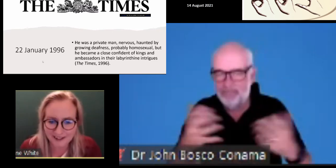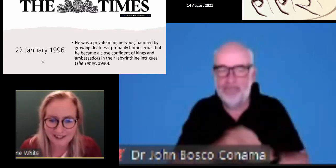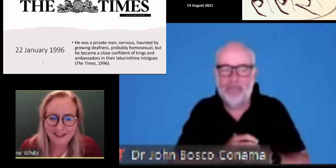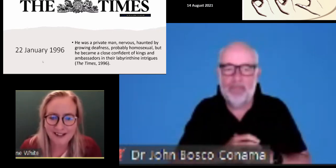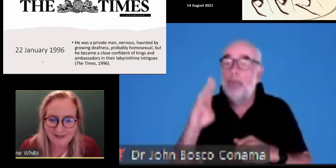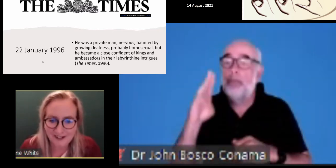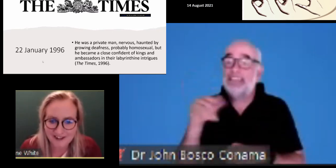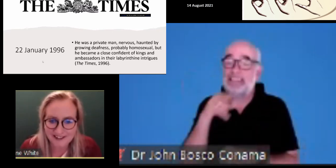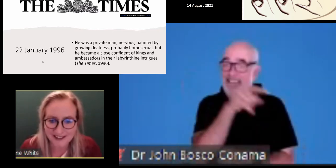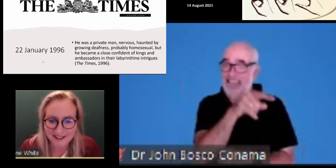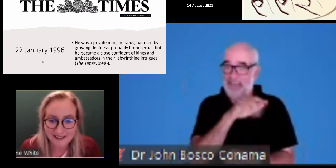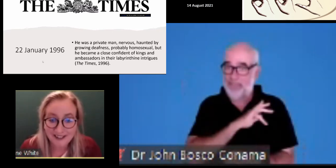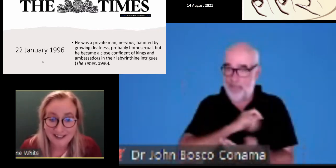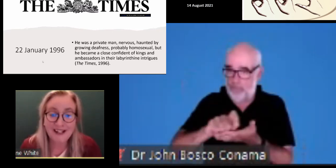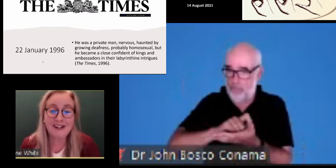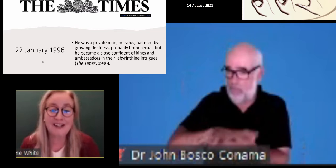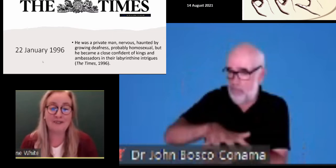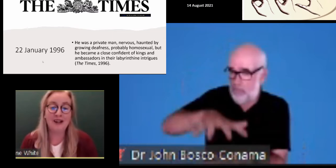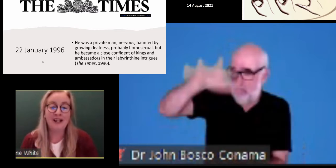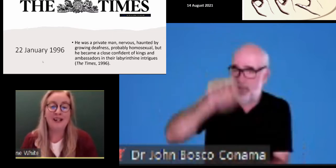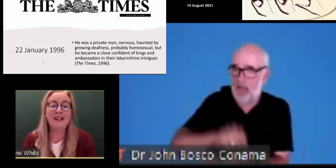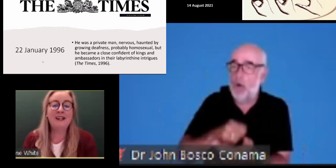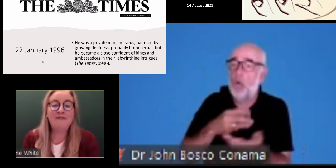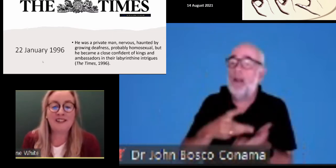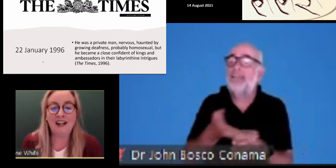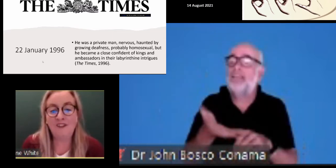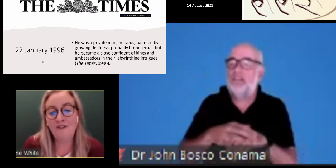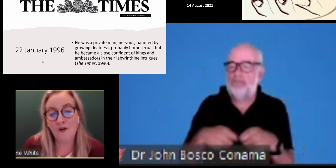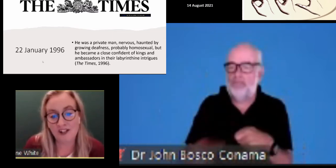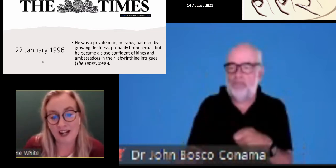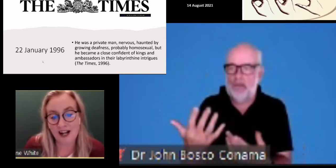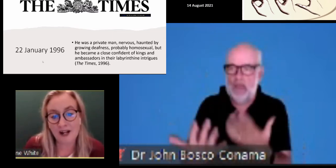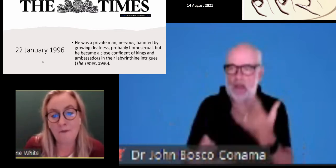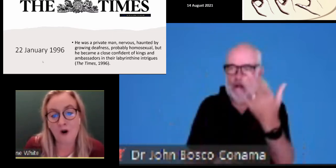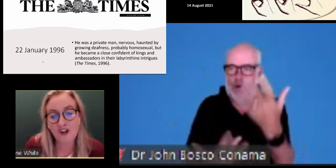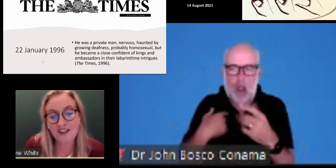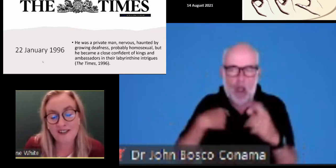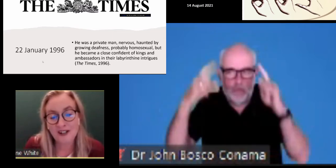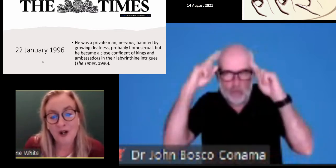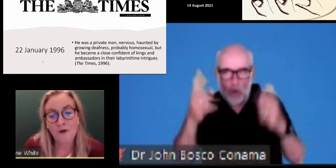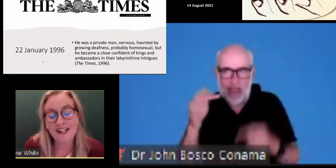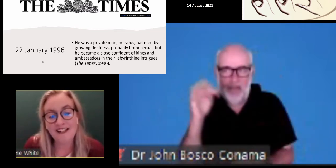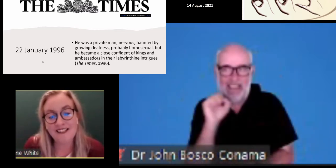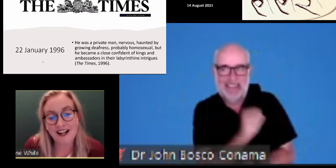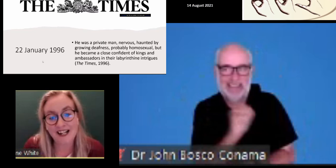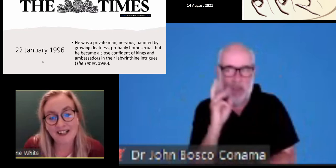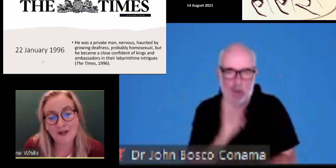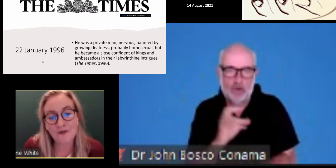wording. How interesting. Now, he himself wrote a lot, but when he died, it was